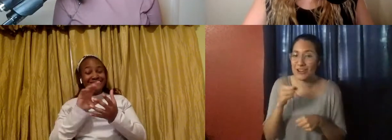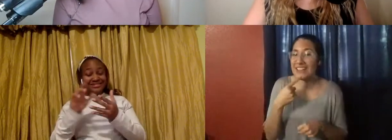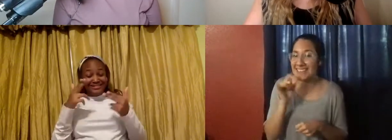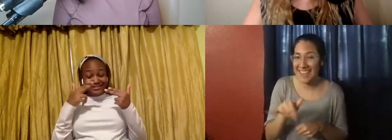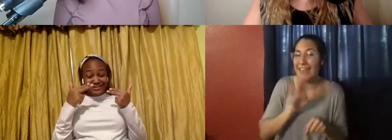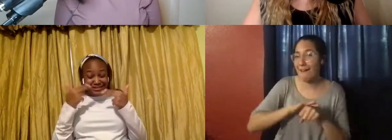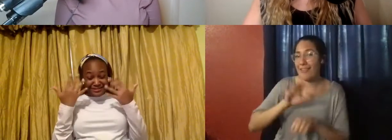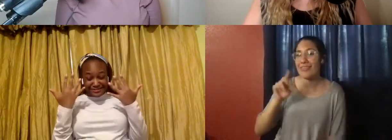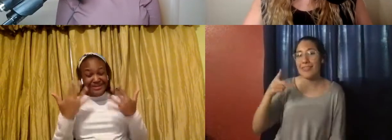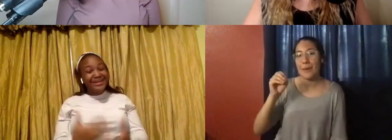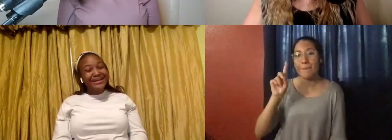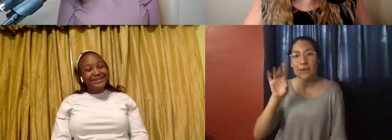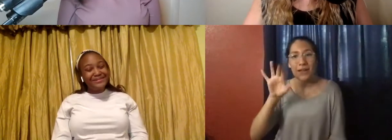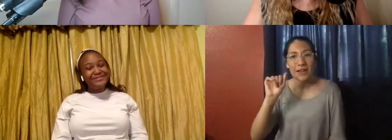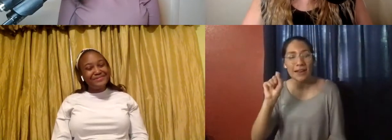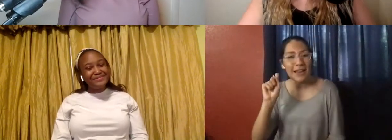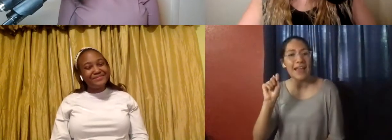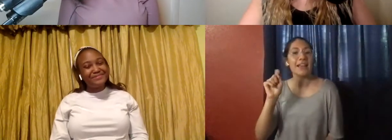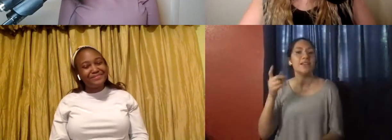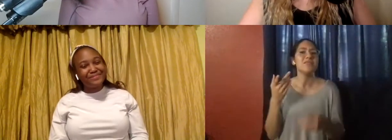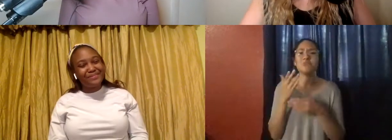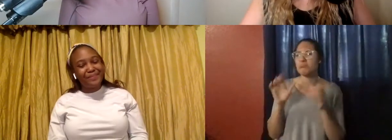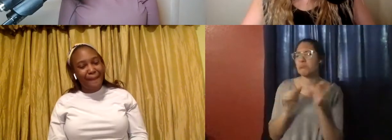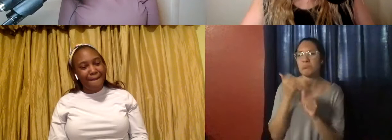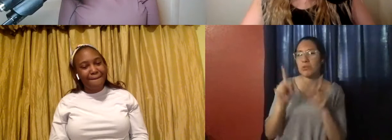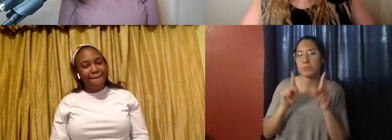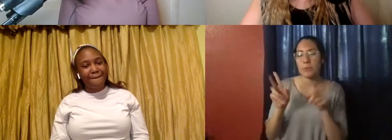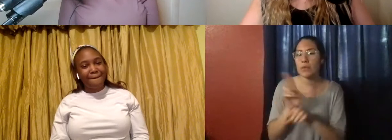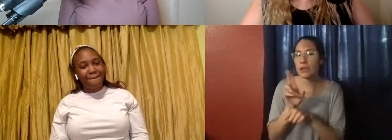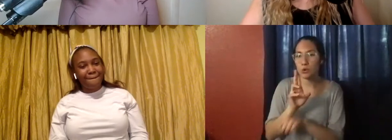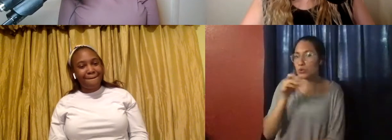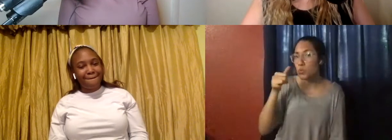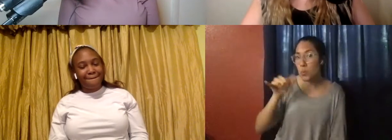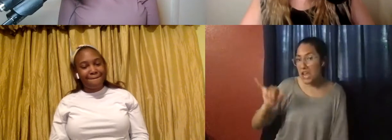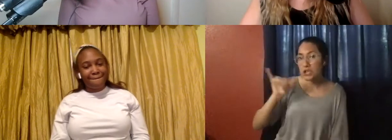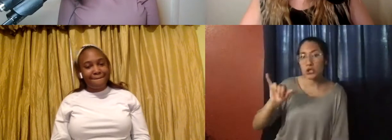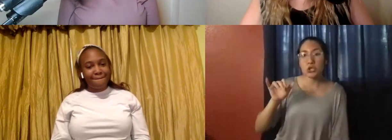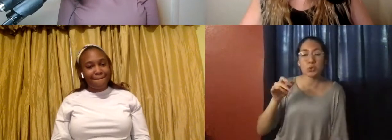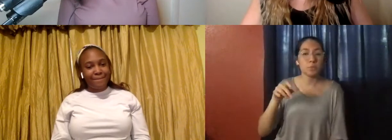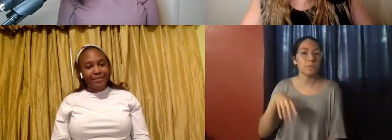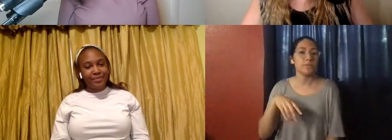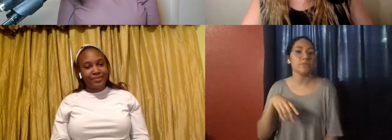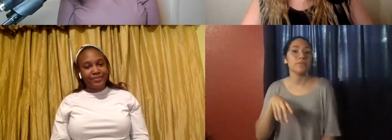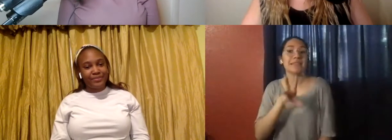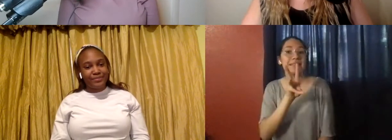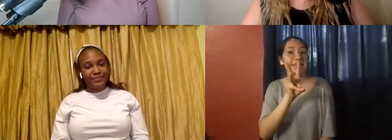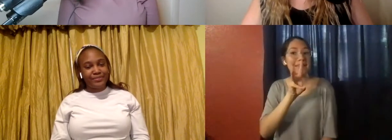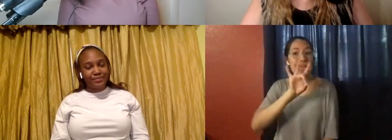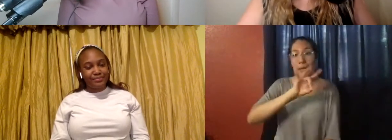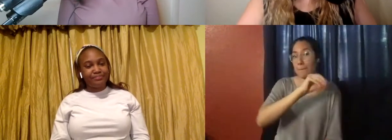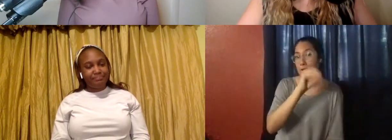So most people just use a manual razor, and mm-hmm. we're looking at 68% of women and 32% of men.